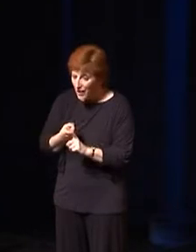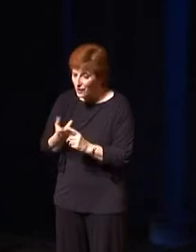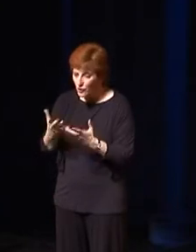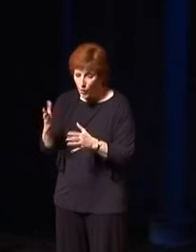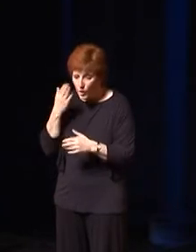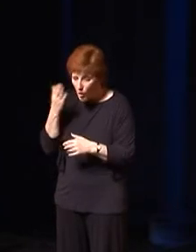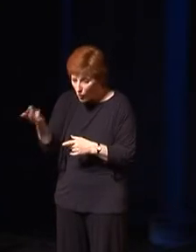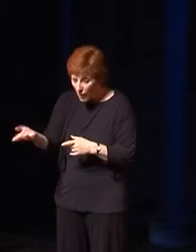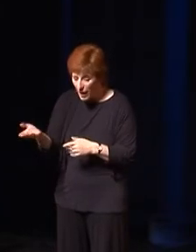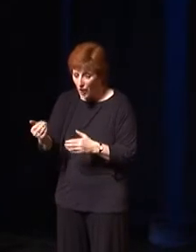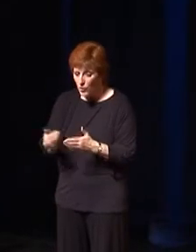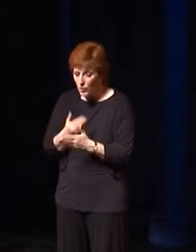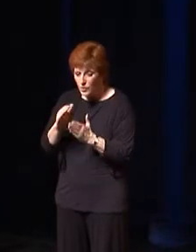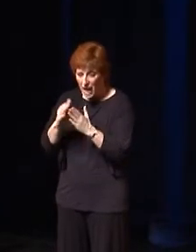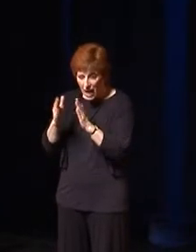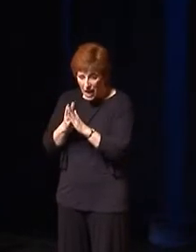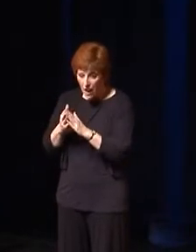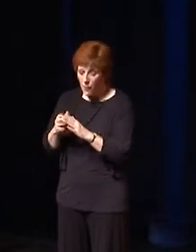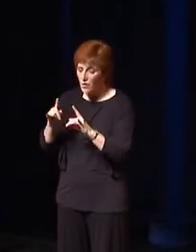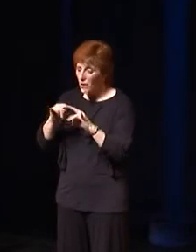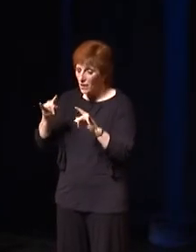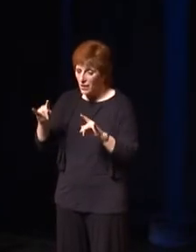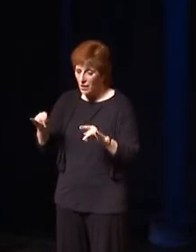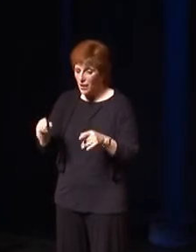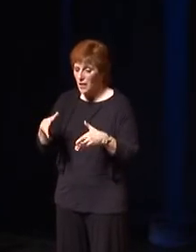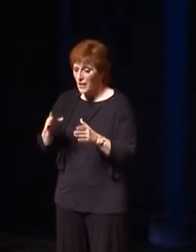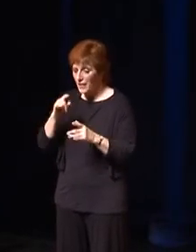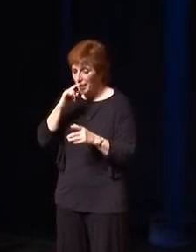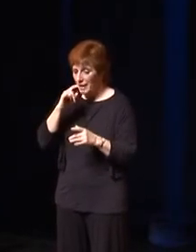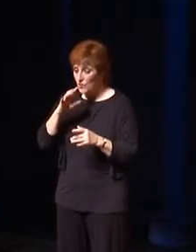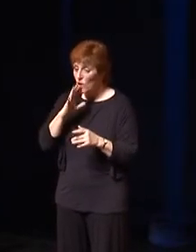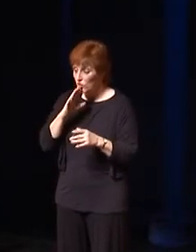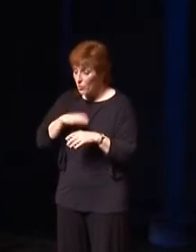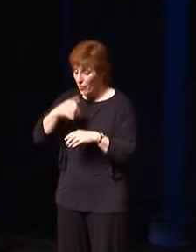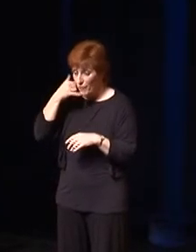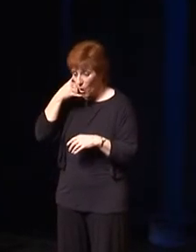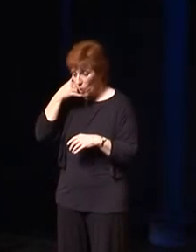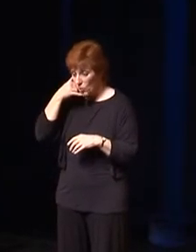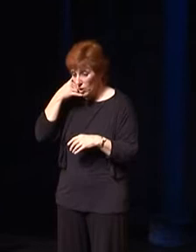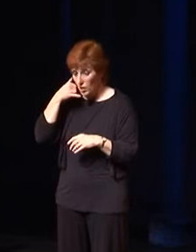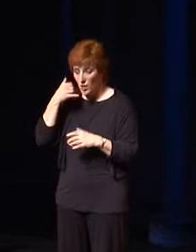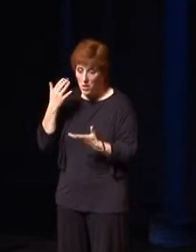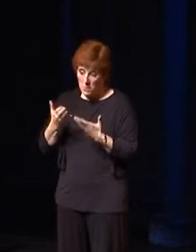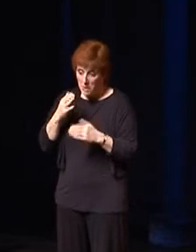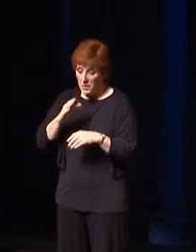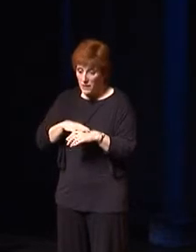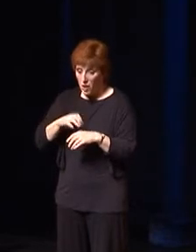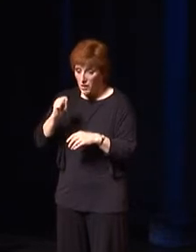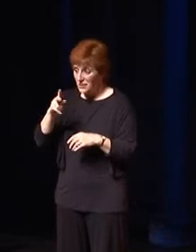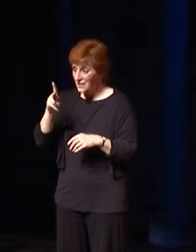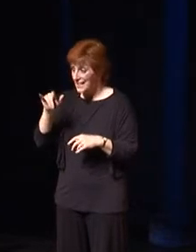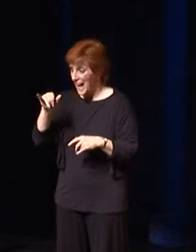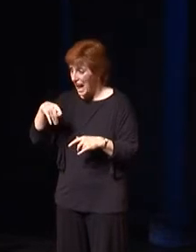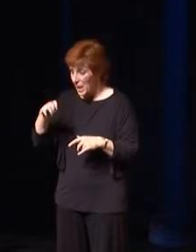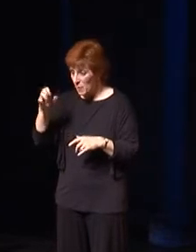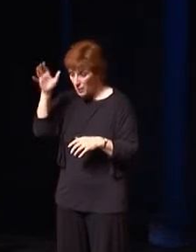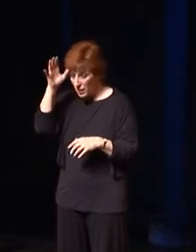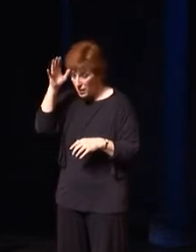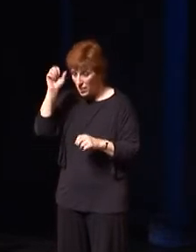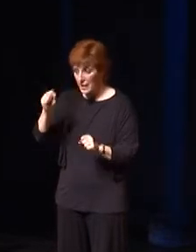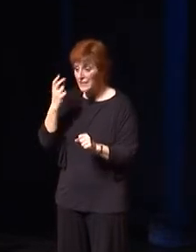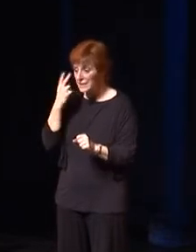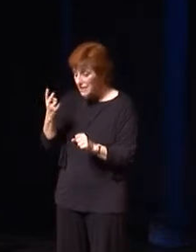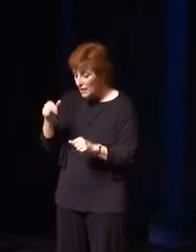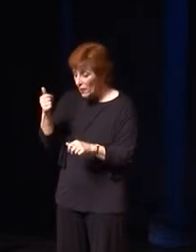already know in the new town, get pictures of them, let the kid talk to them on the phone, maybe even on a Skype or something where they can see